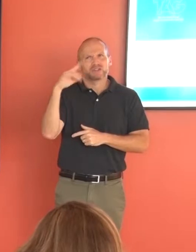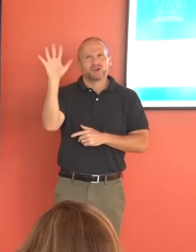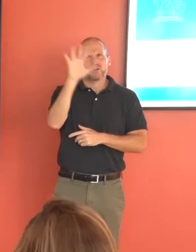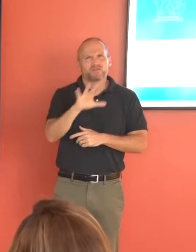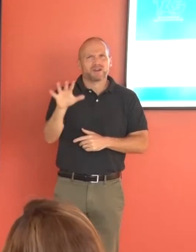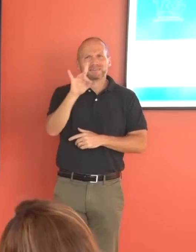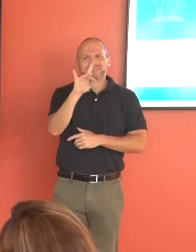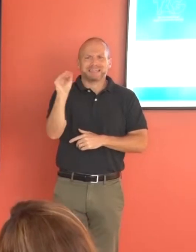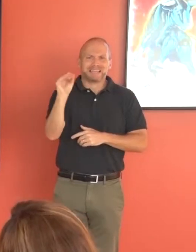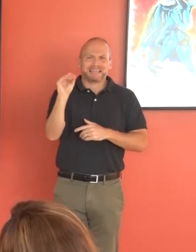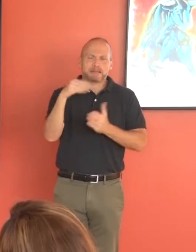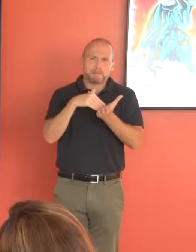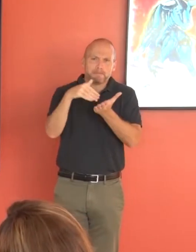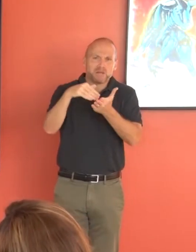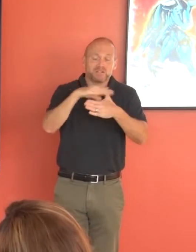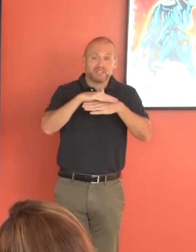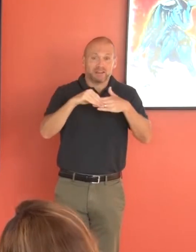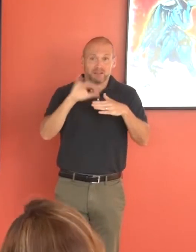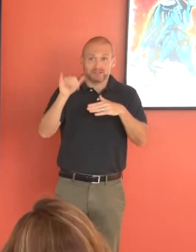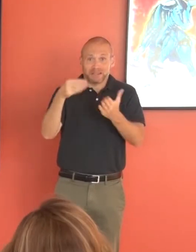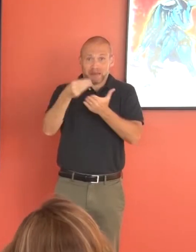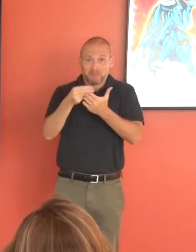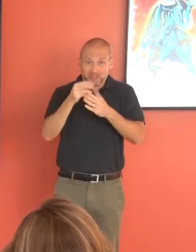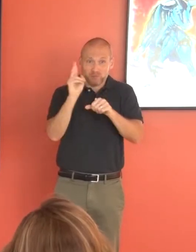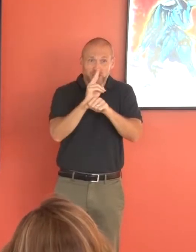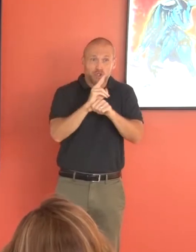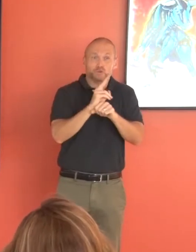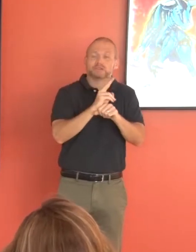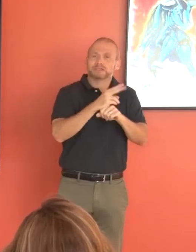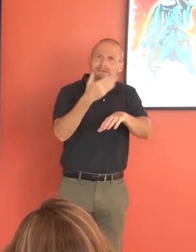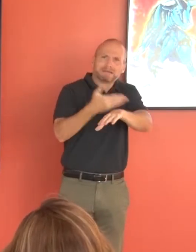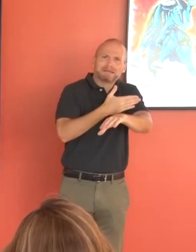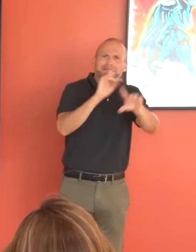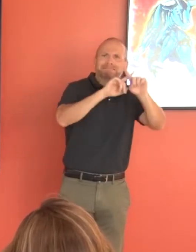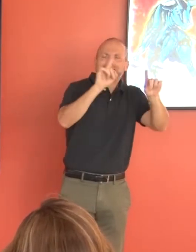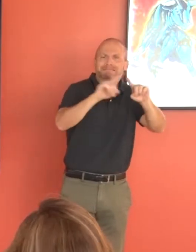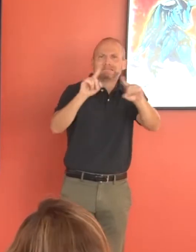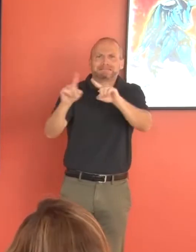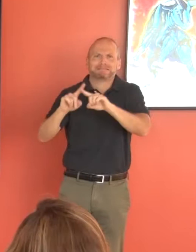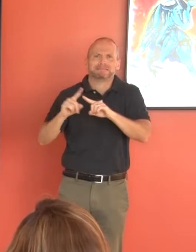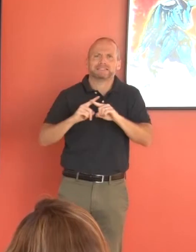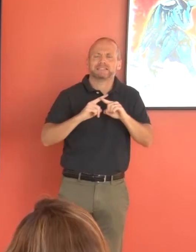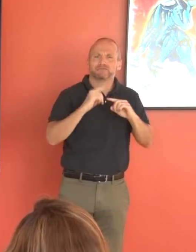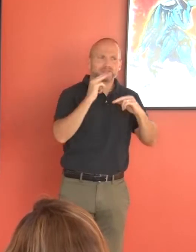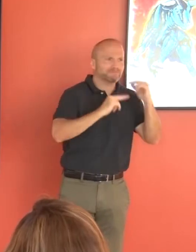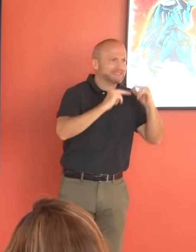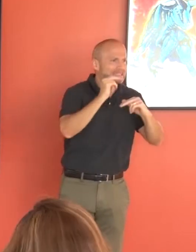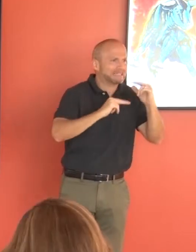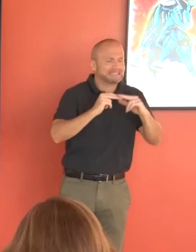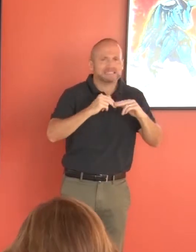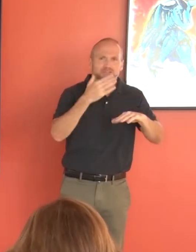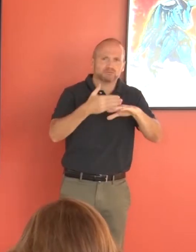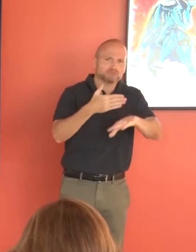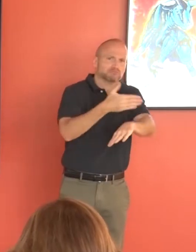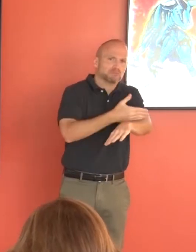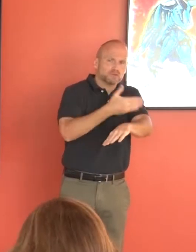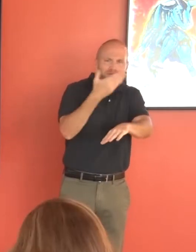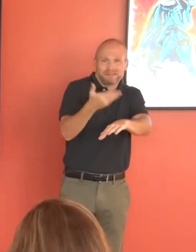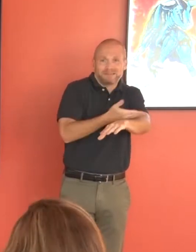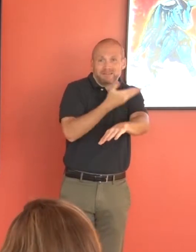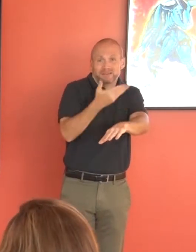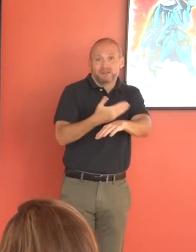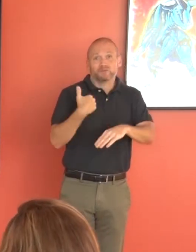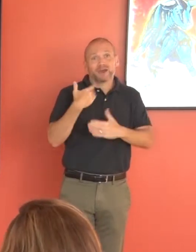been putting that into different facilities throughout the district to improve and repair, because we've got